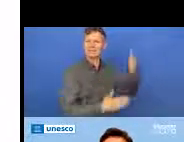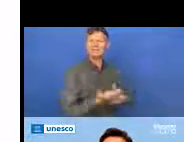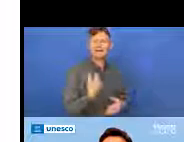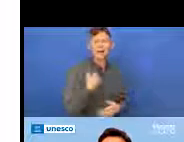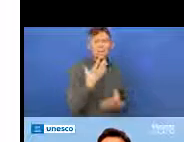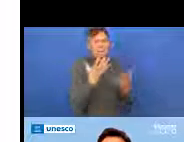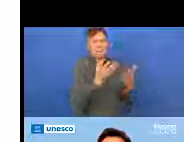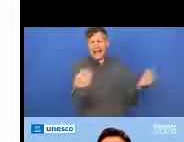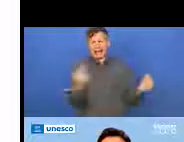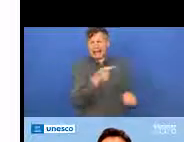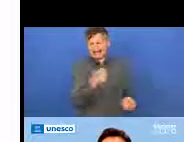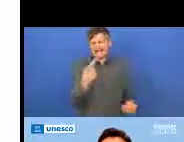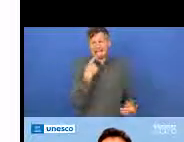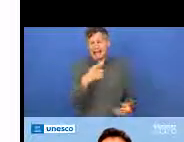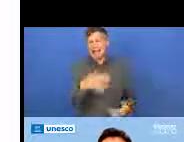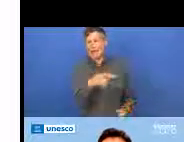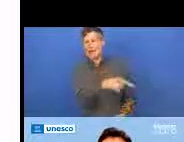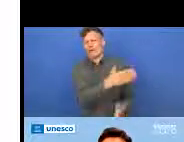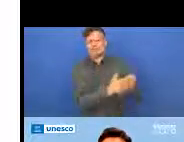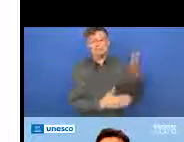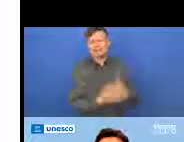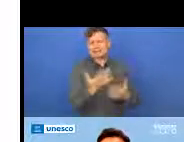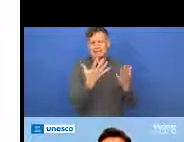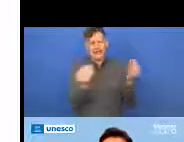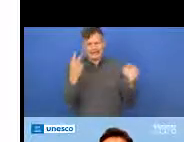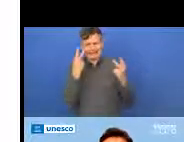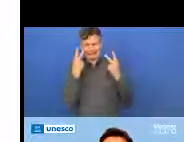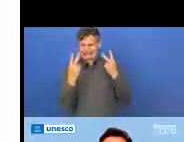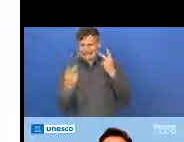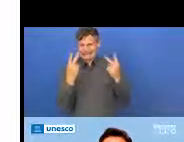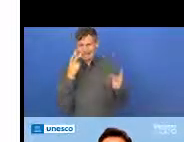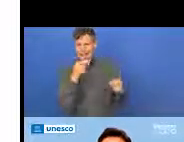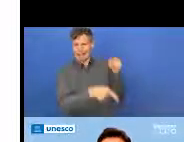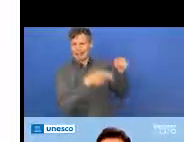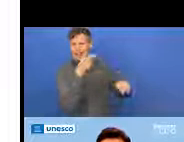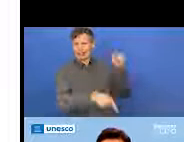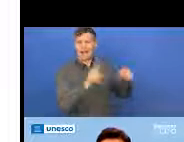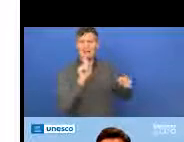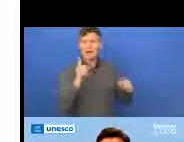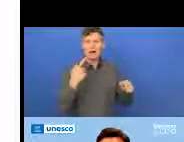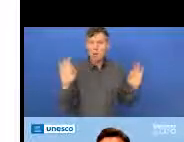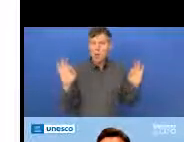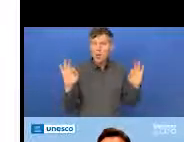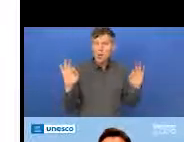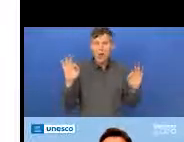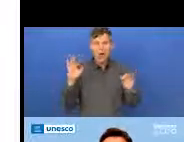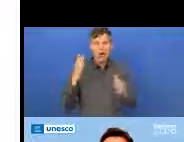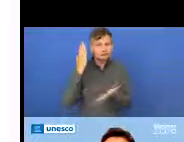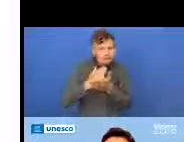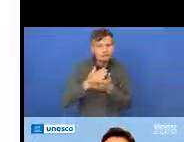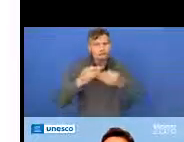population really vulnerable to bullying and school violence in general. So last year, we decided to commission